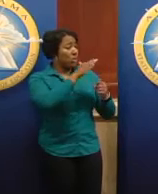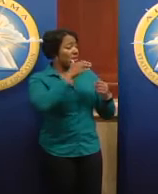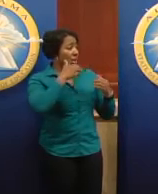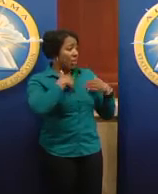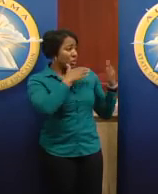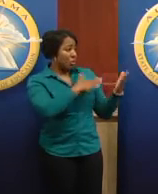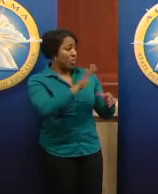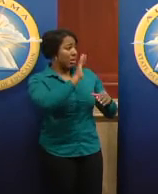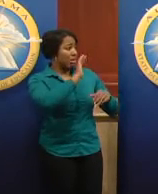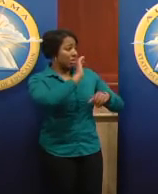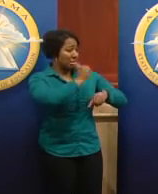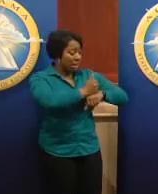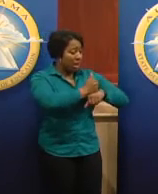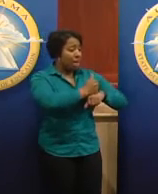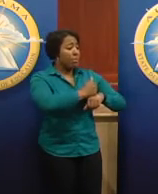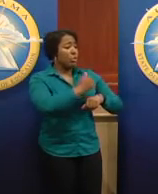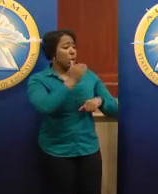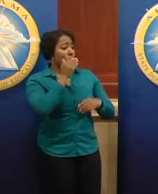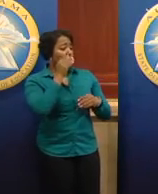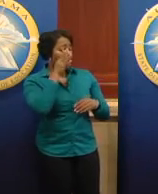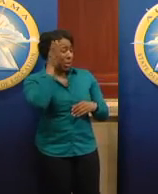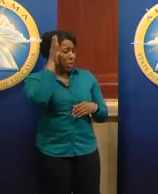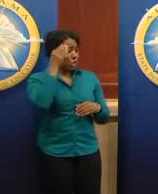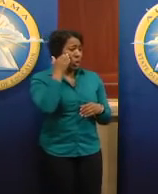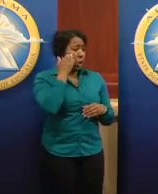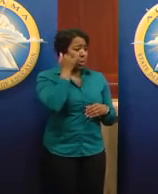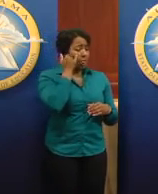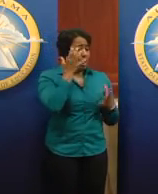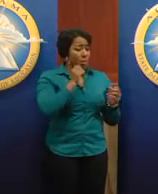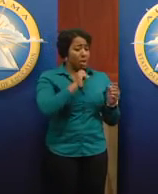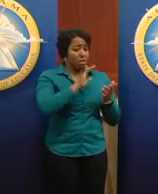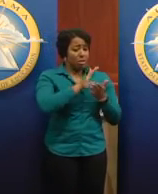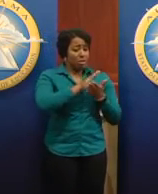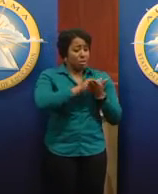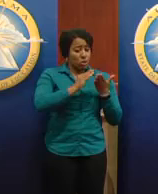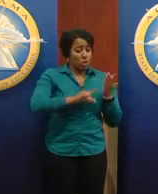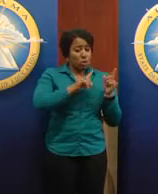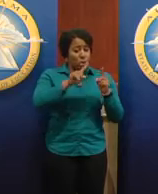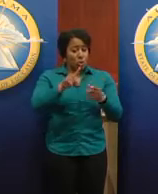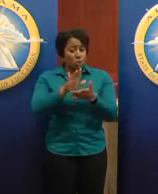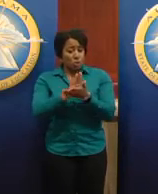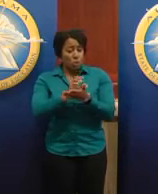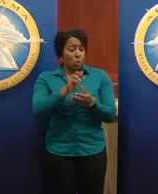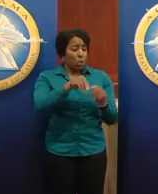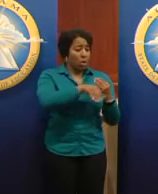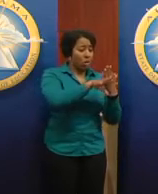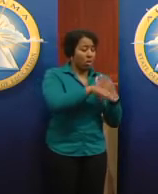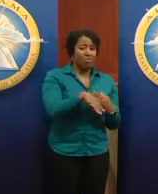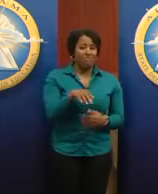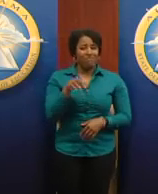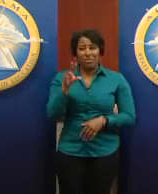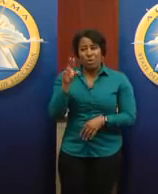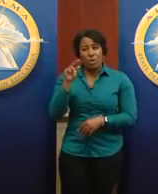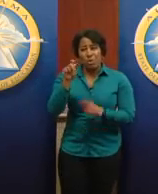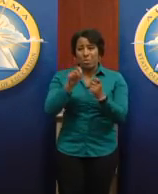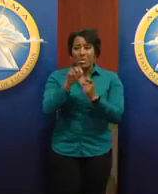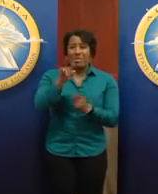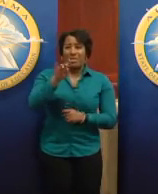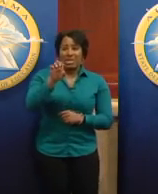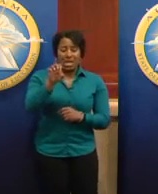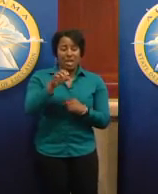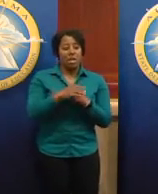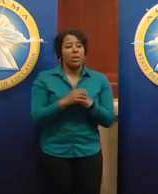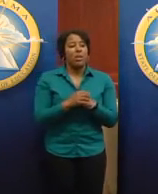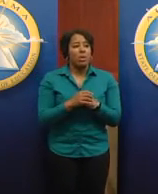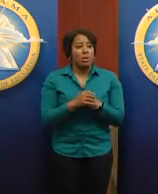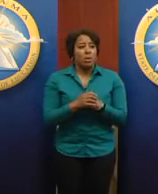kids back to a traditional school or doing the online learning? There's not a specific date. So the only date we have put out there is we